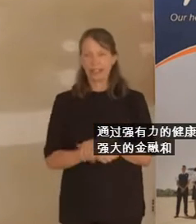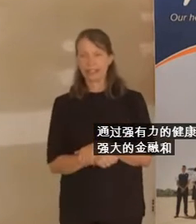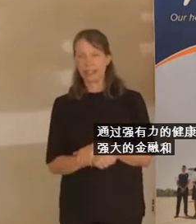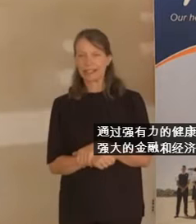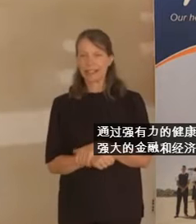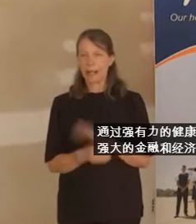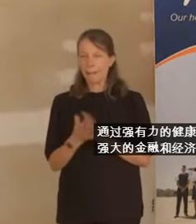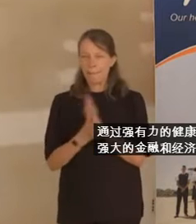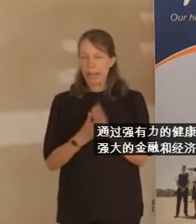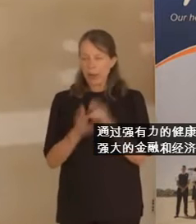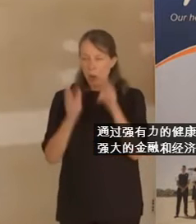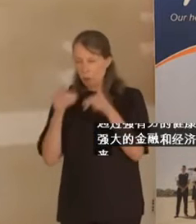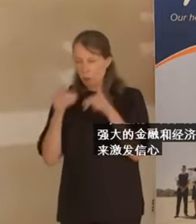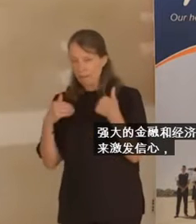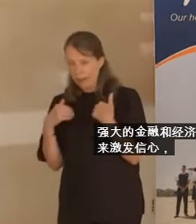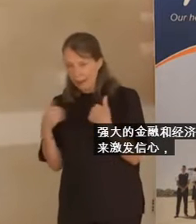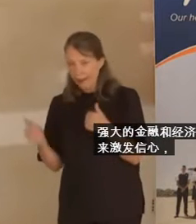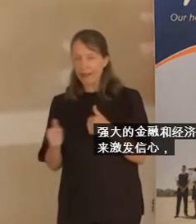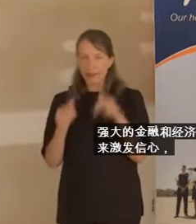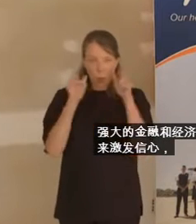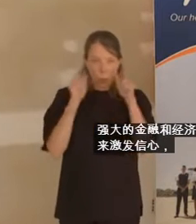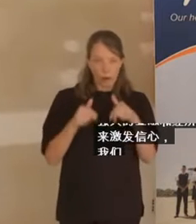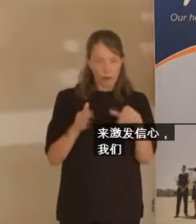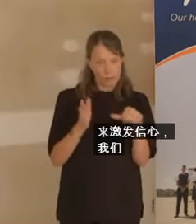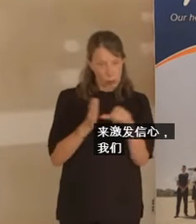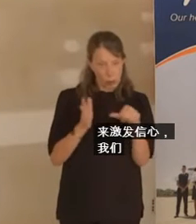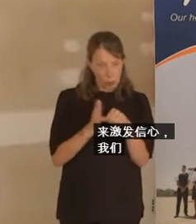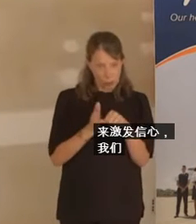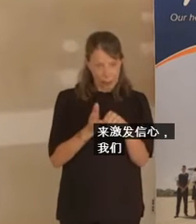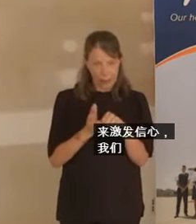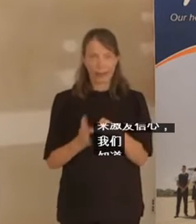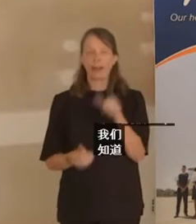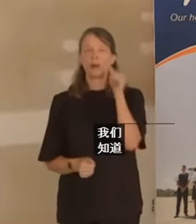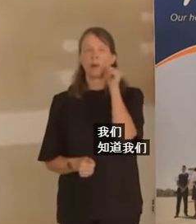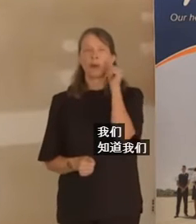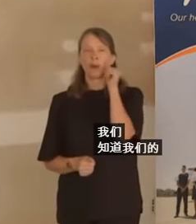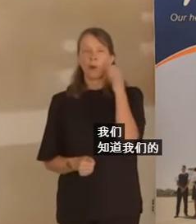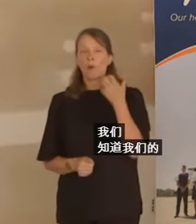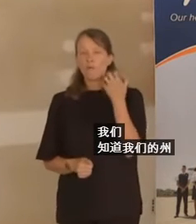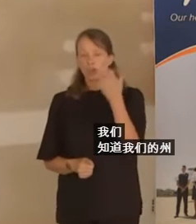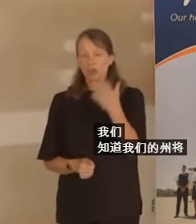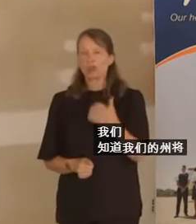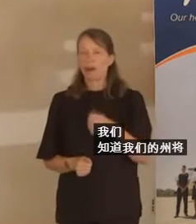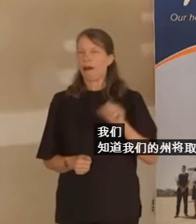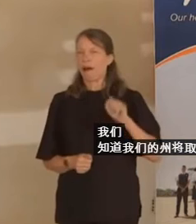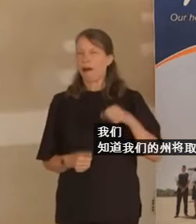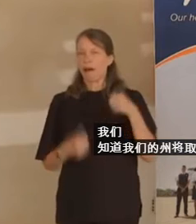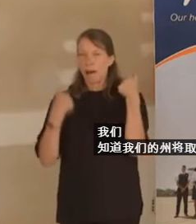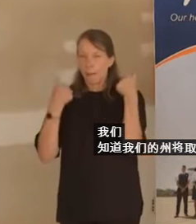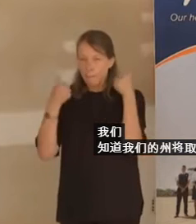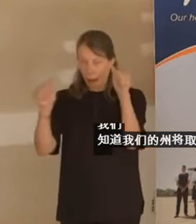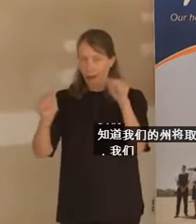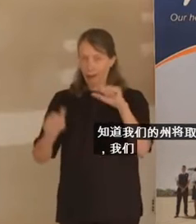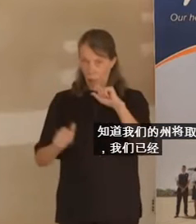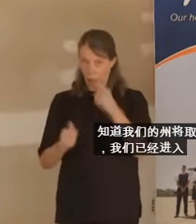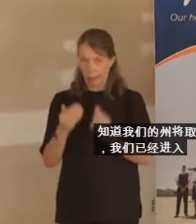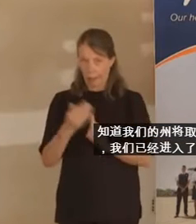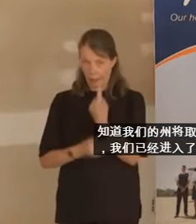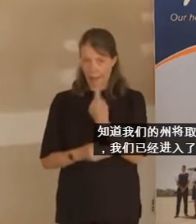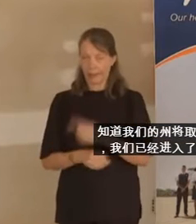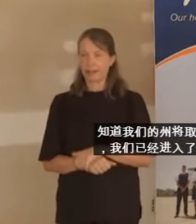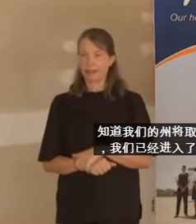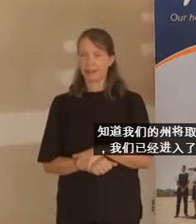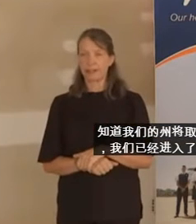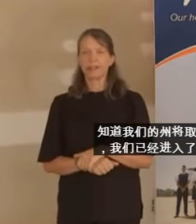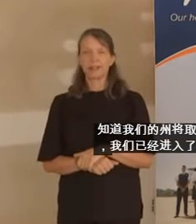strong financial and economic response off the back, we know that long-term success will come to our state. And